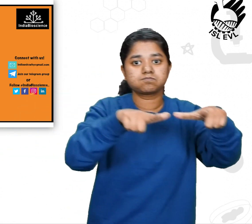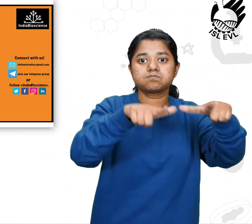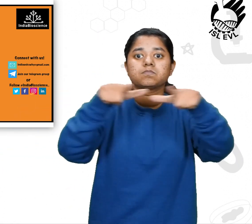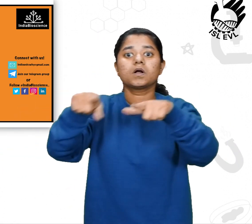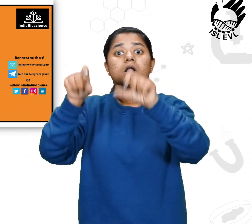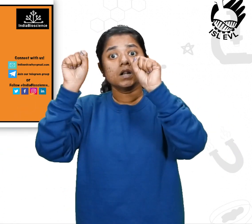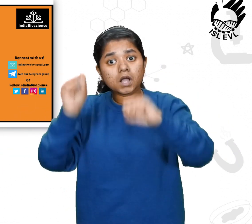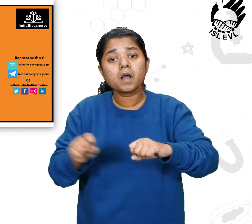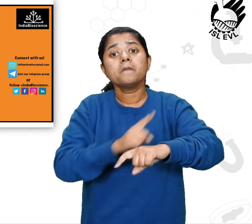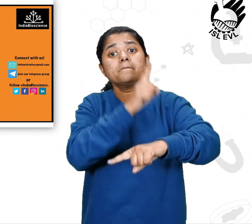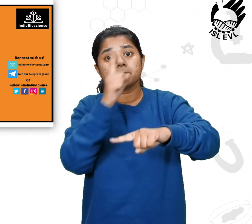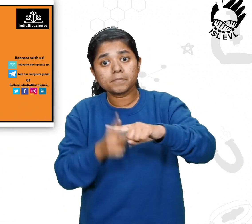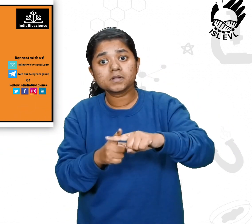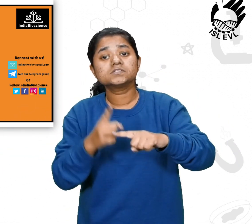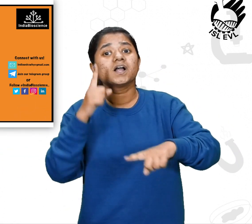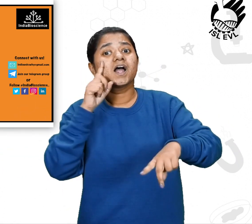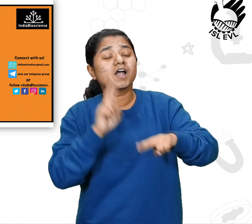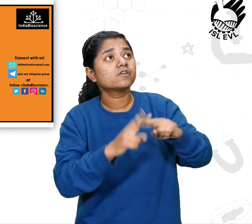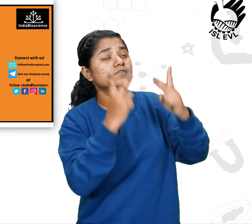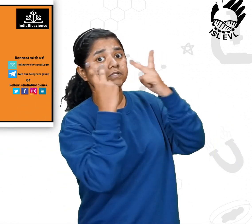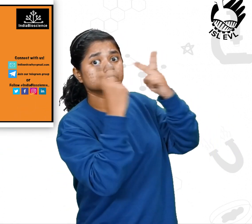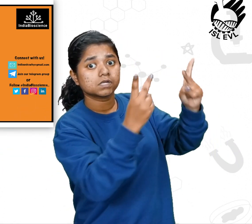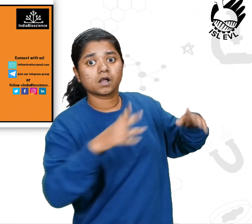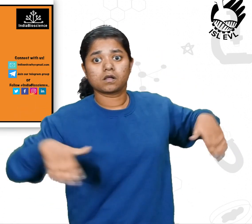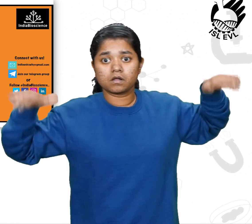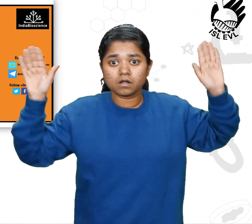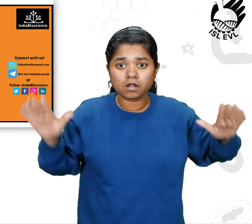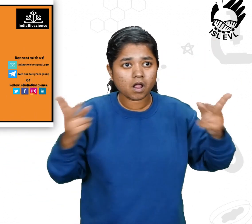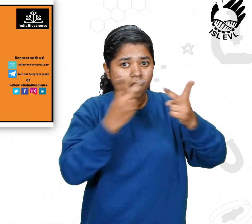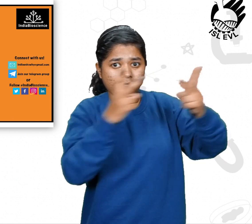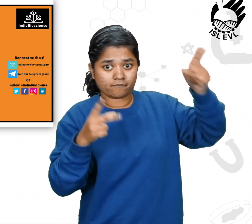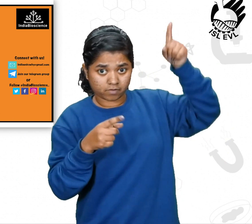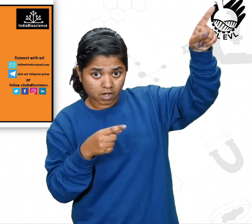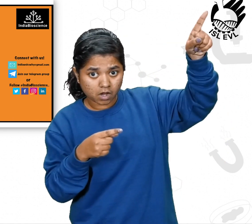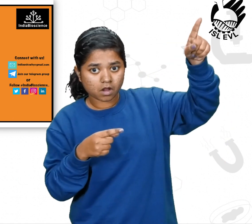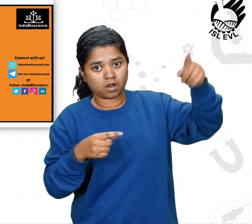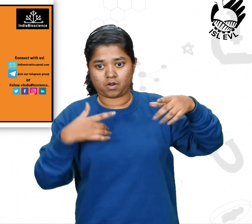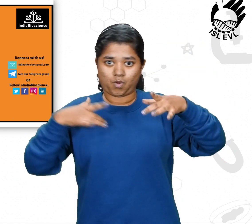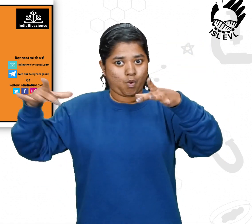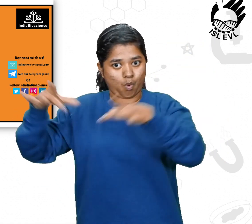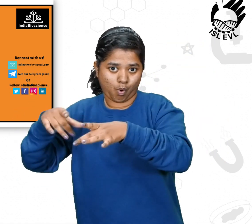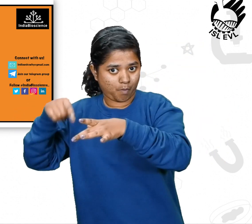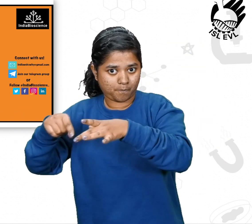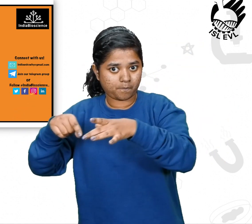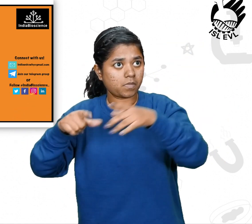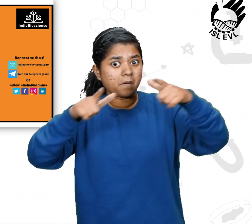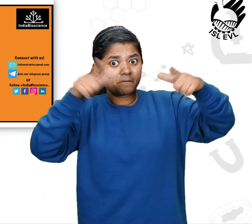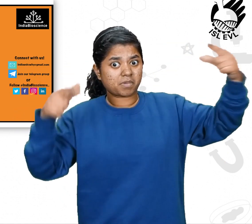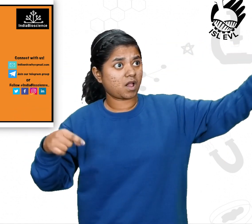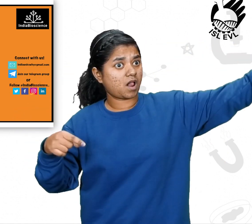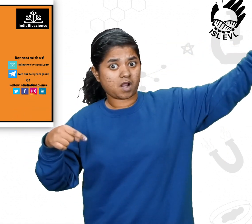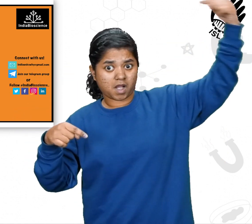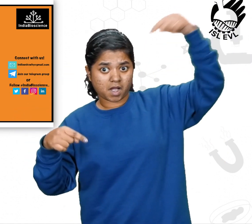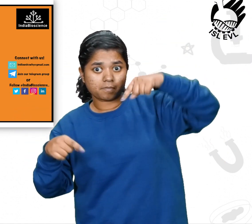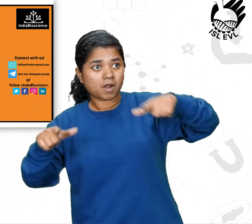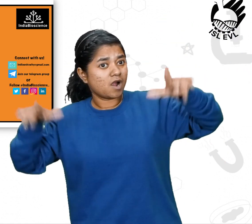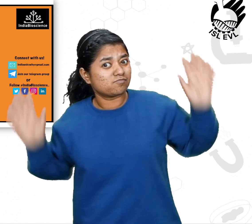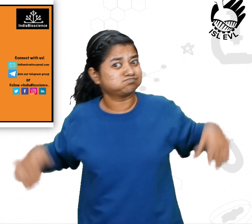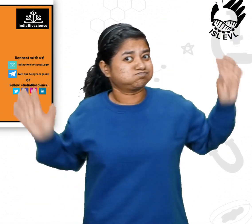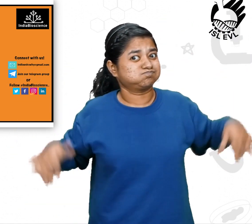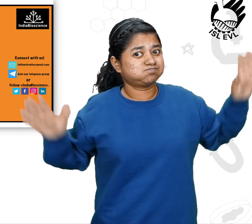Oh, that's very smart of these birds. I'm also curious about what other ways in which large numbers help